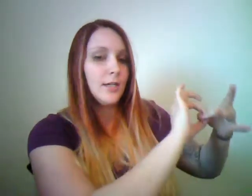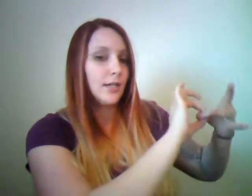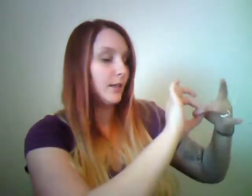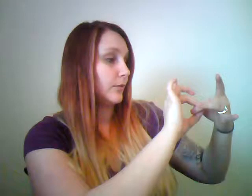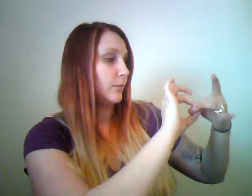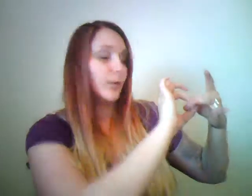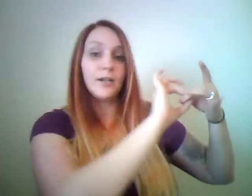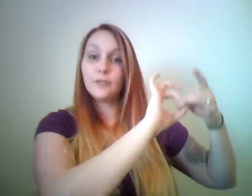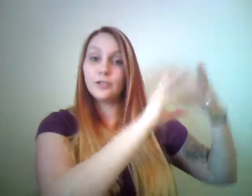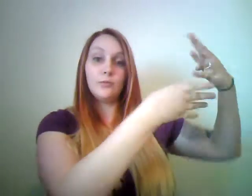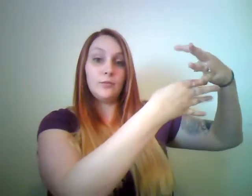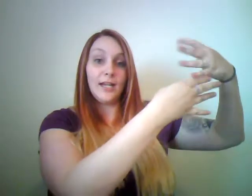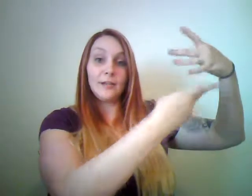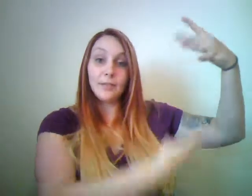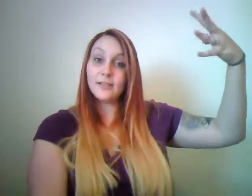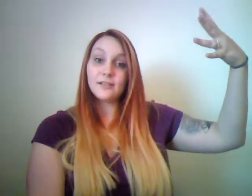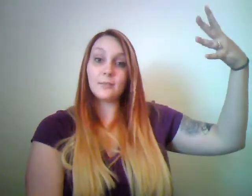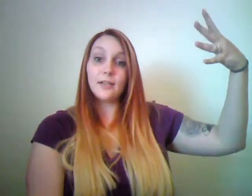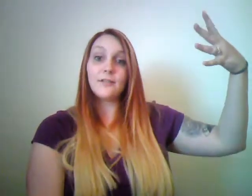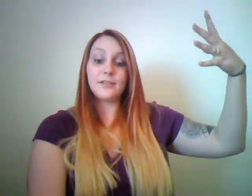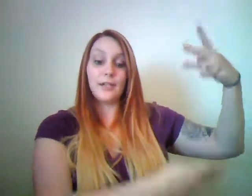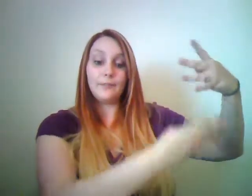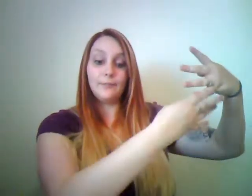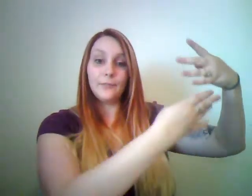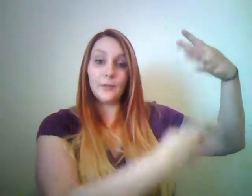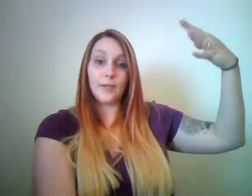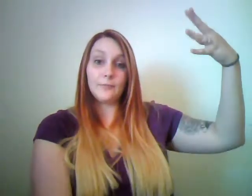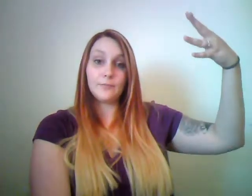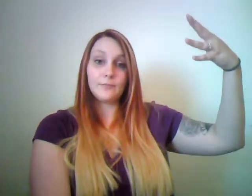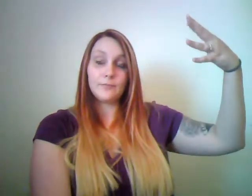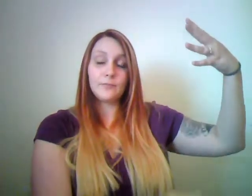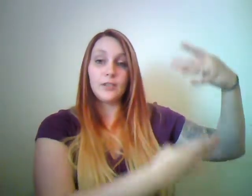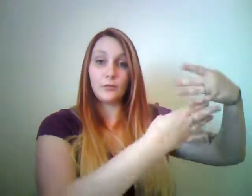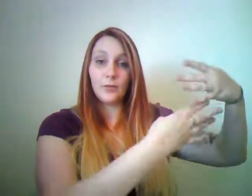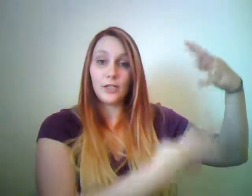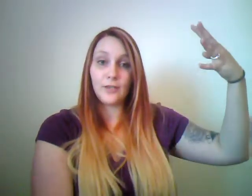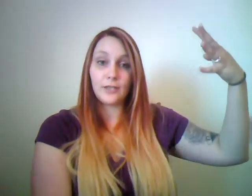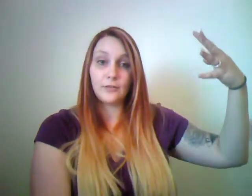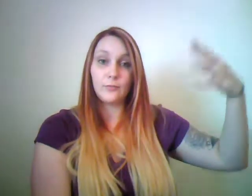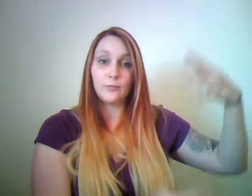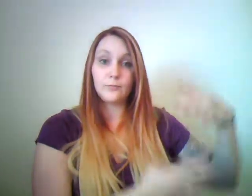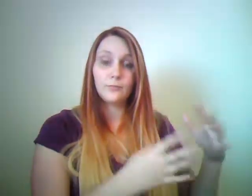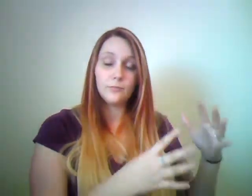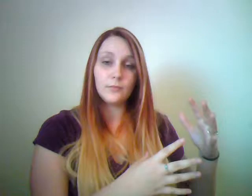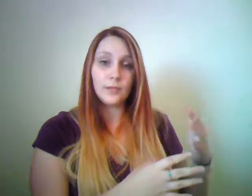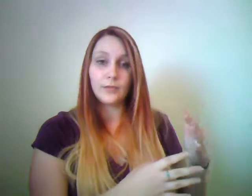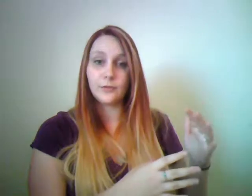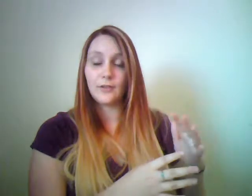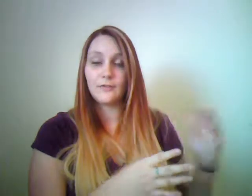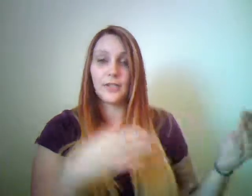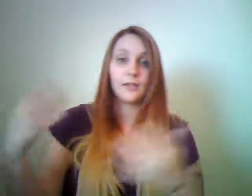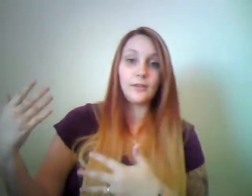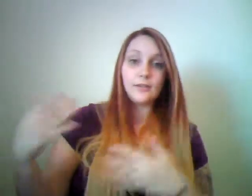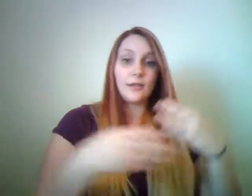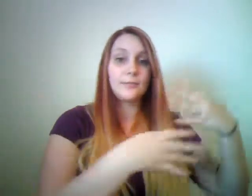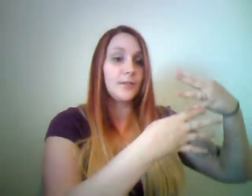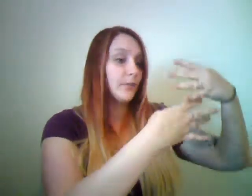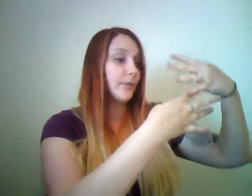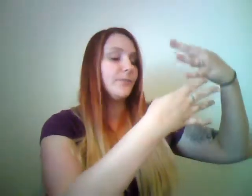And wherever I have my list on my left side, okay? And you'll want to do that too, unless you're left-handed, then it's the opposite. But